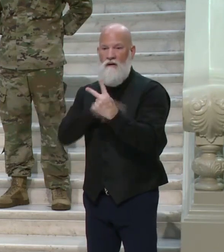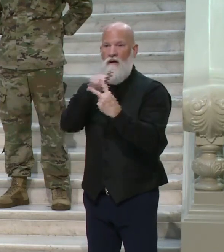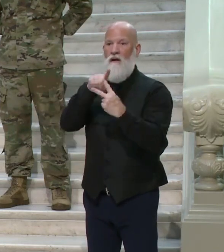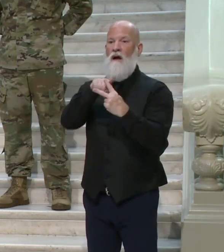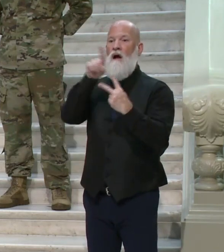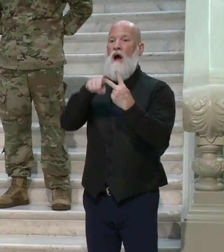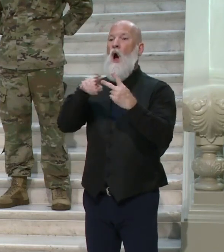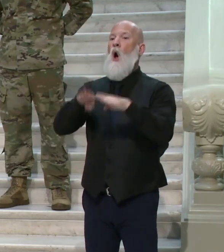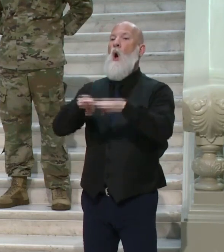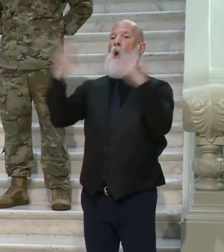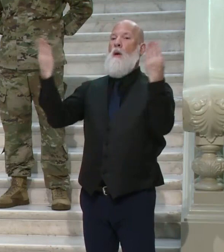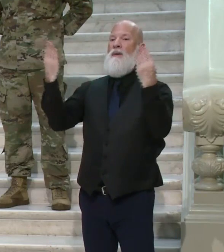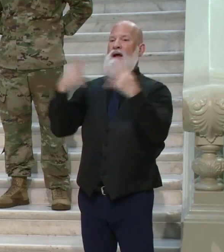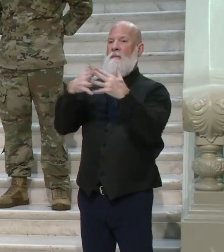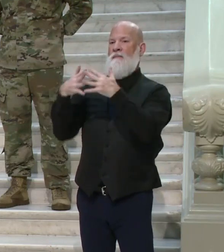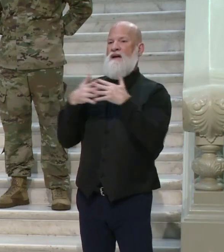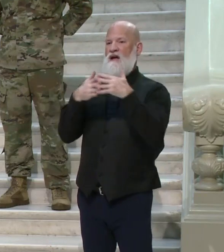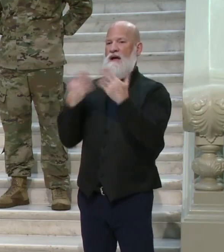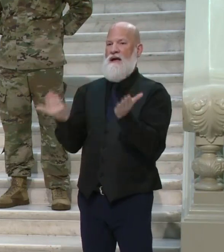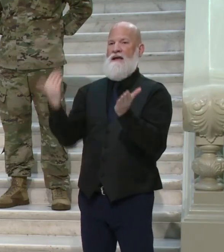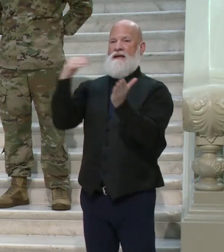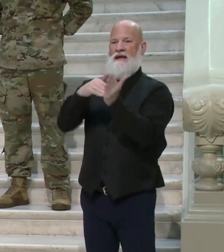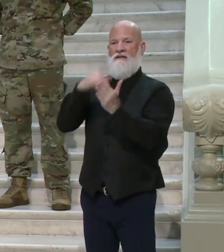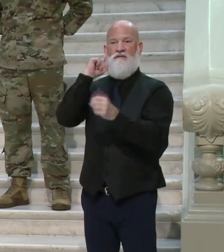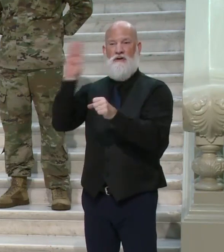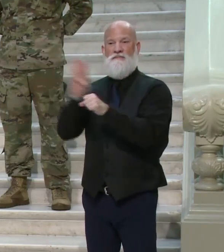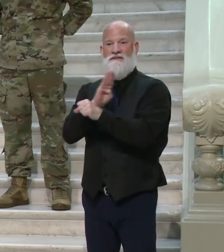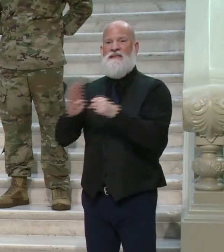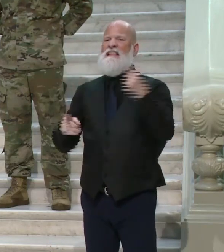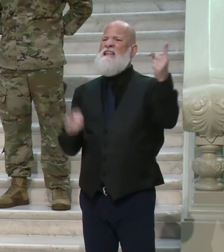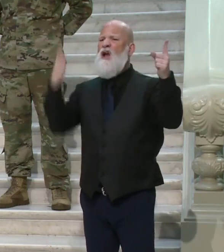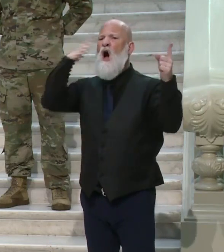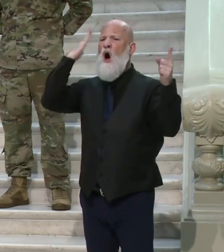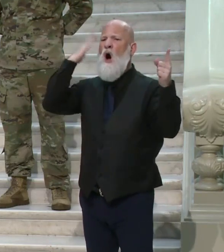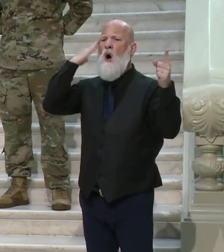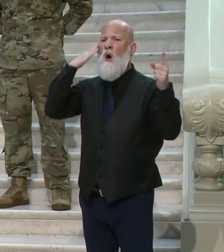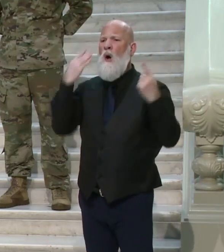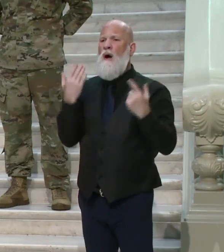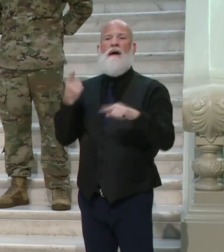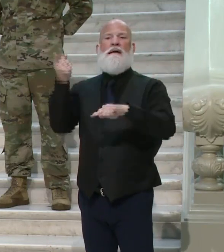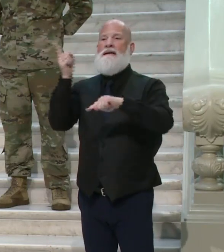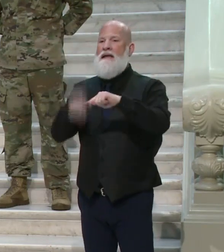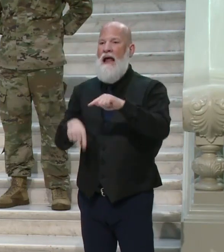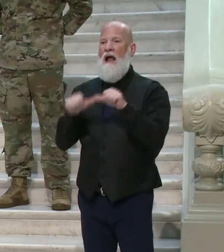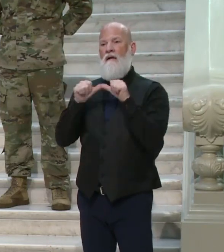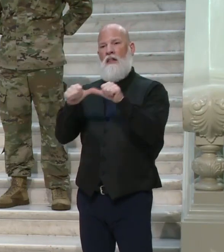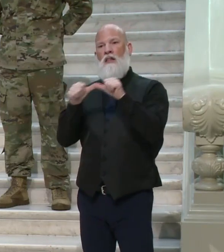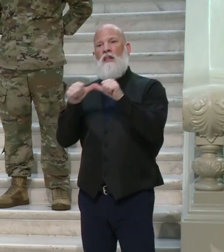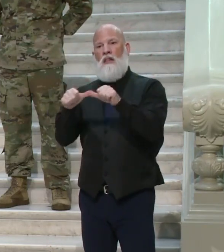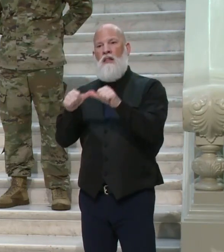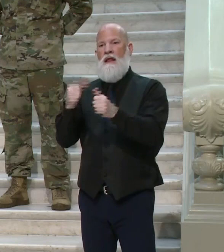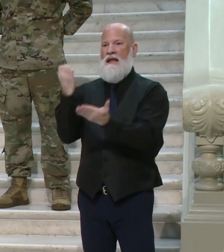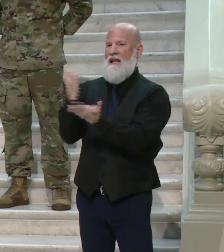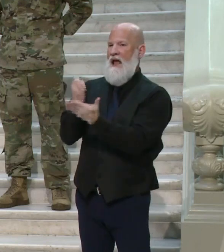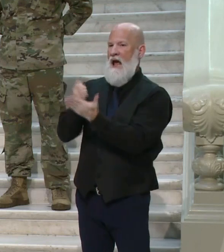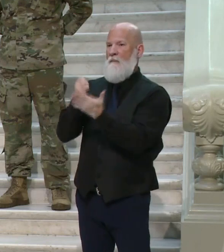to business. I mean, he knows, like I know, we cannot continue this way economically. We are looking